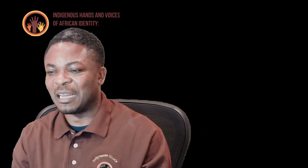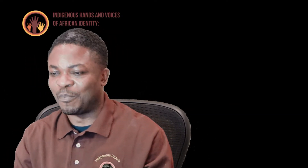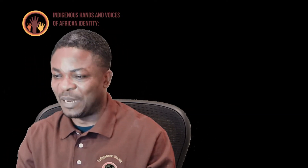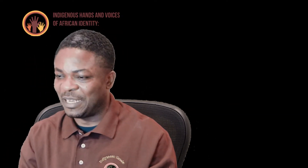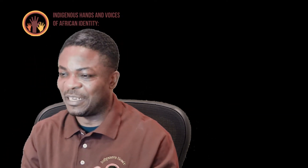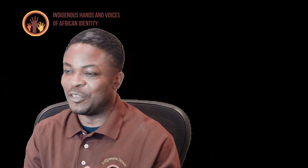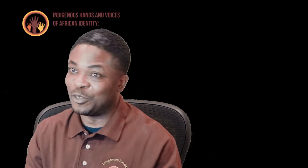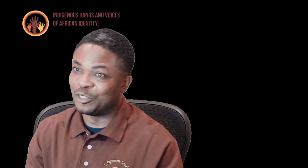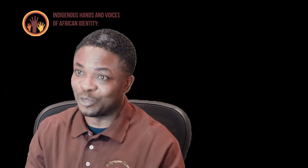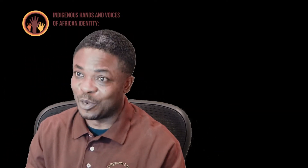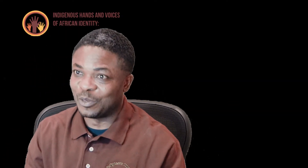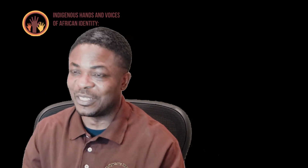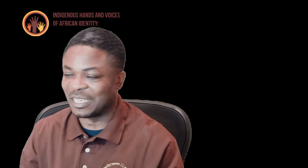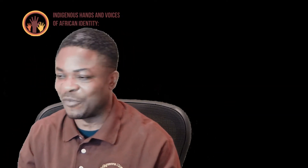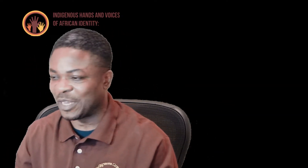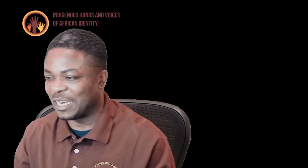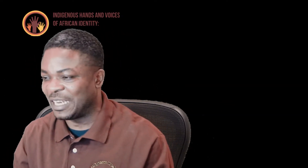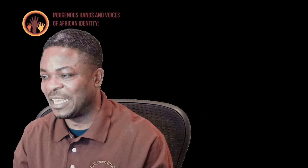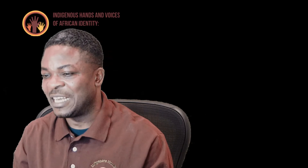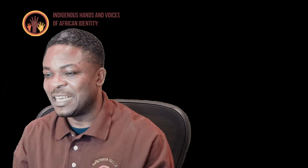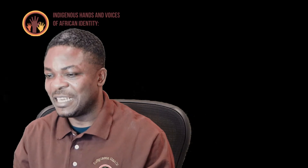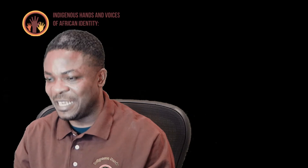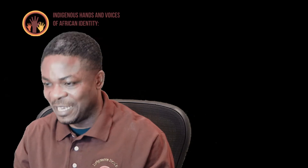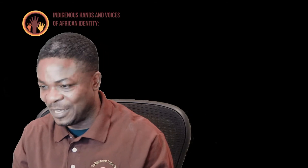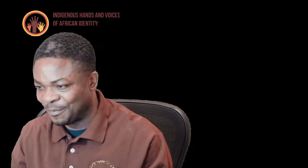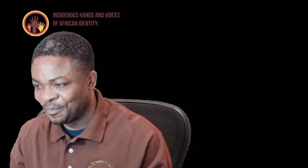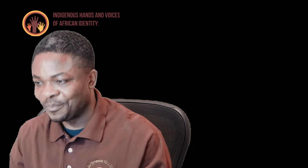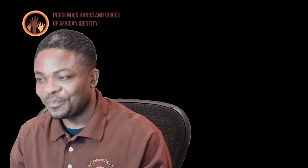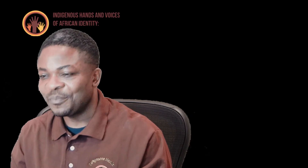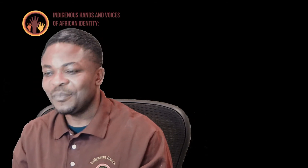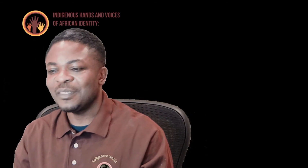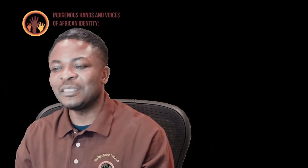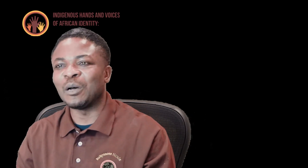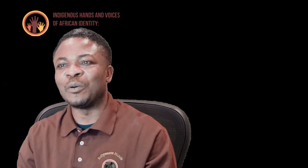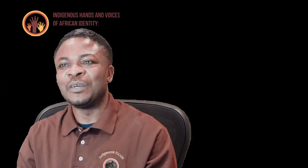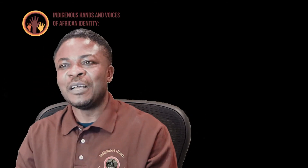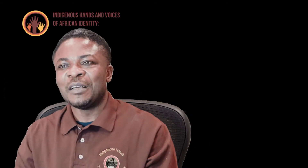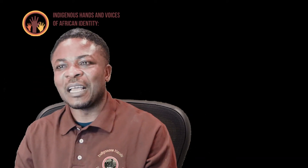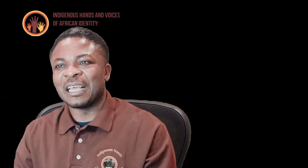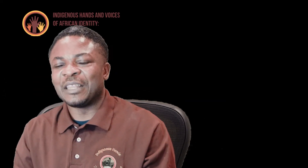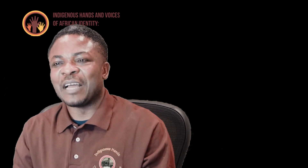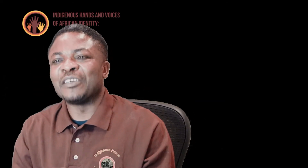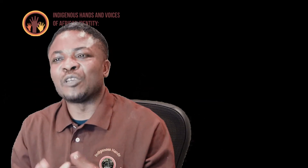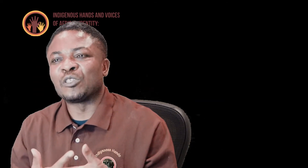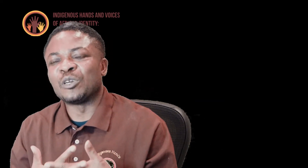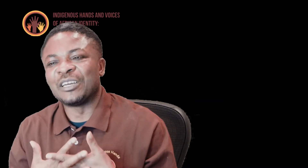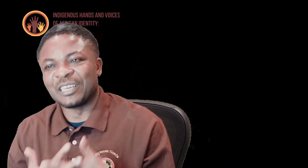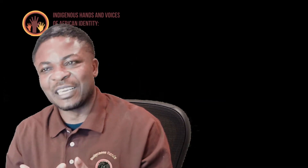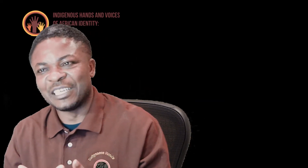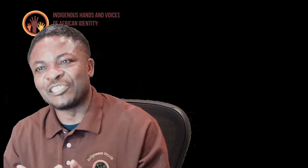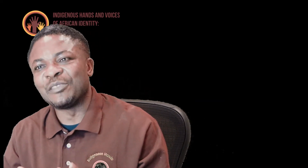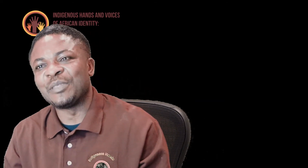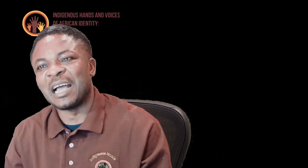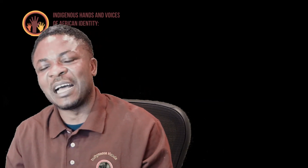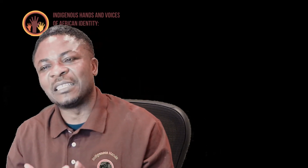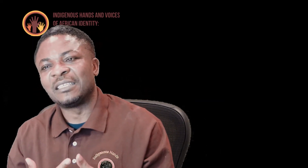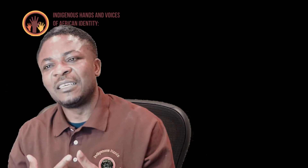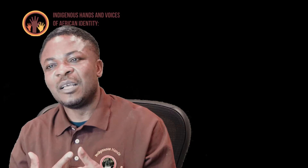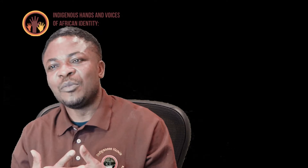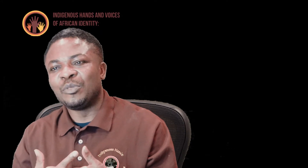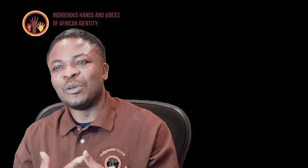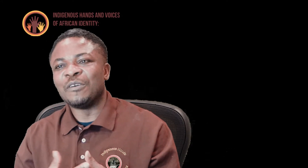that are playing a huge role significantly here. So there is also a recognition